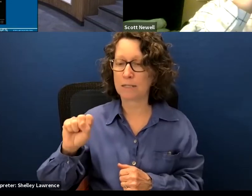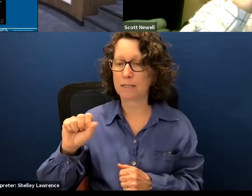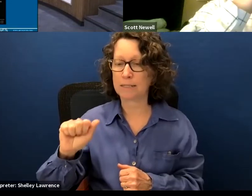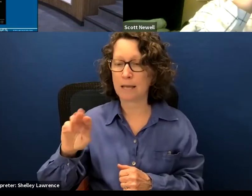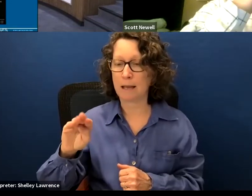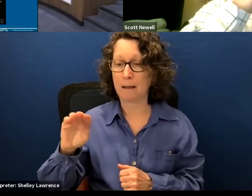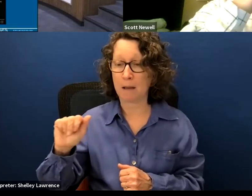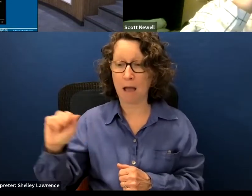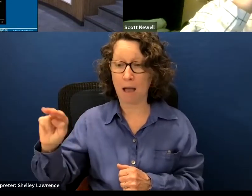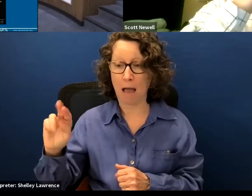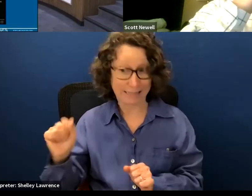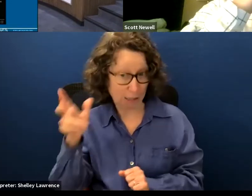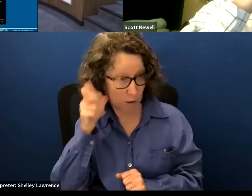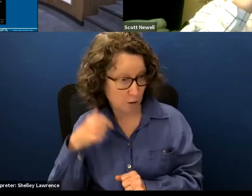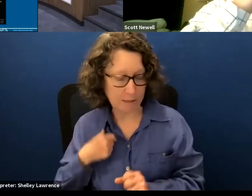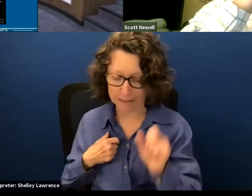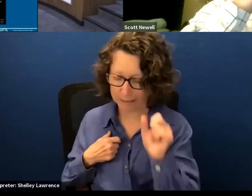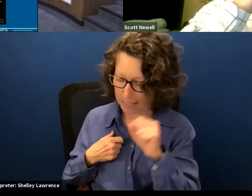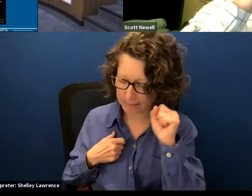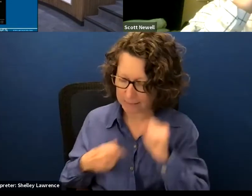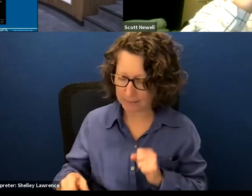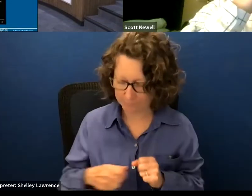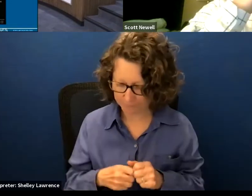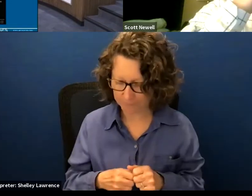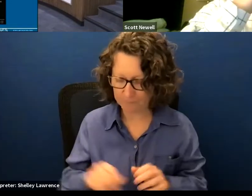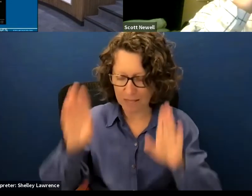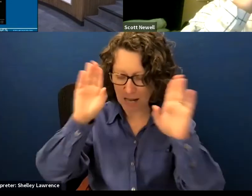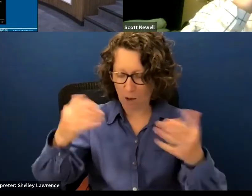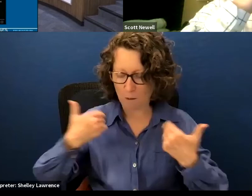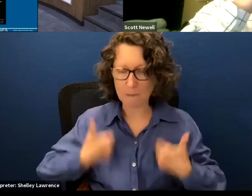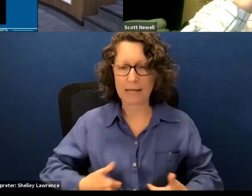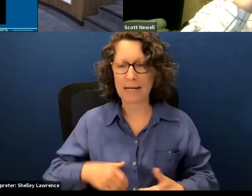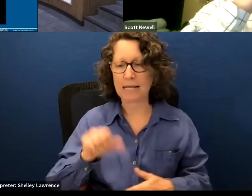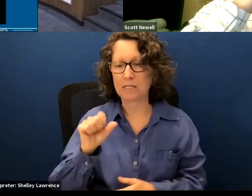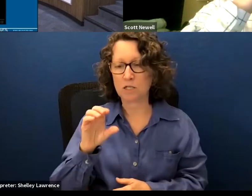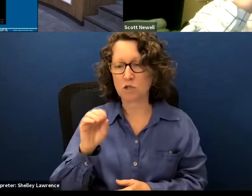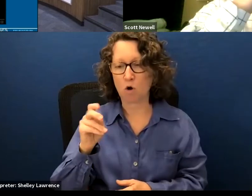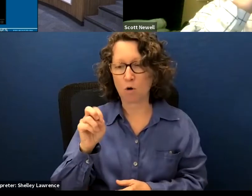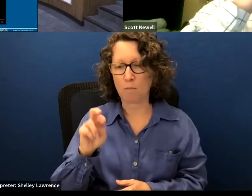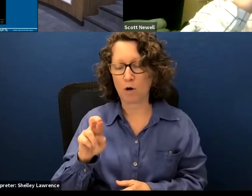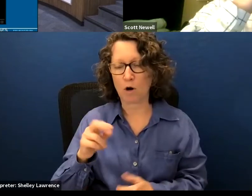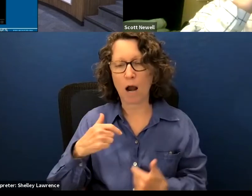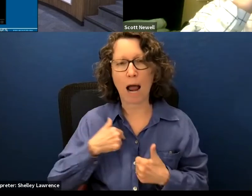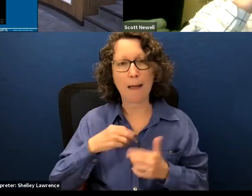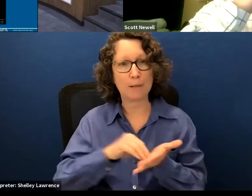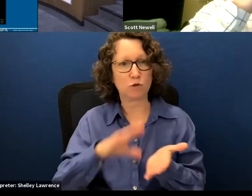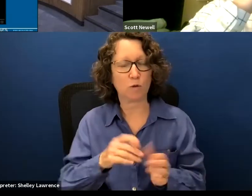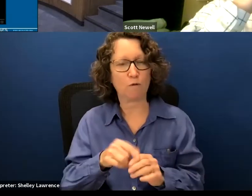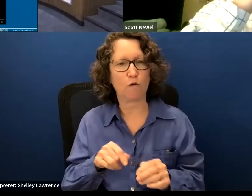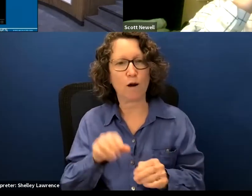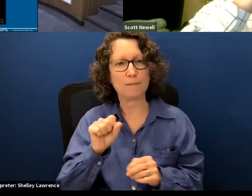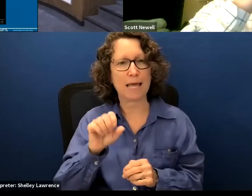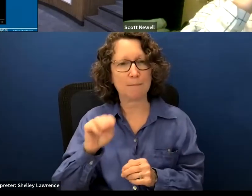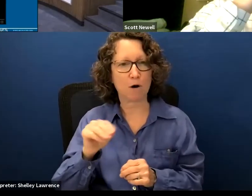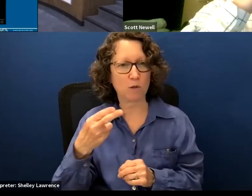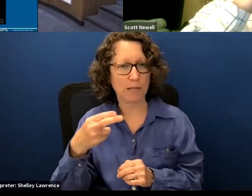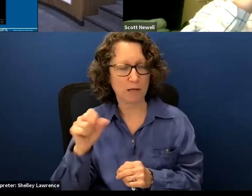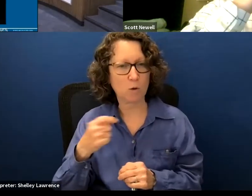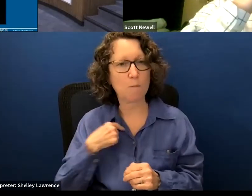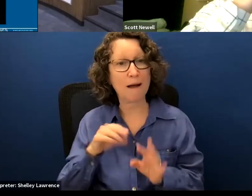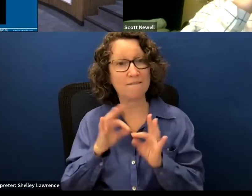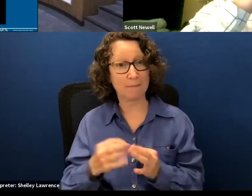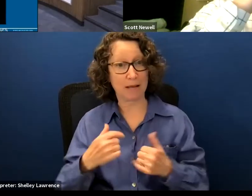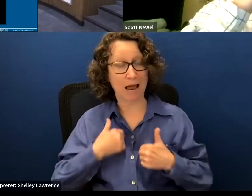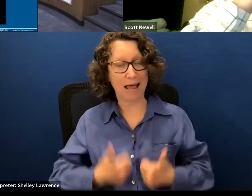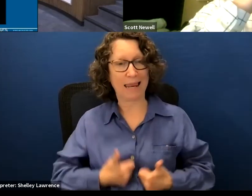Hello, can you hear me? Yes. Hello, my name is Somar Saman Aparicio, and I'm a student from San Marcos High School. My family and